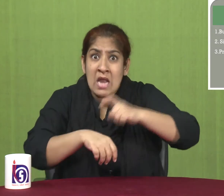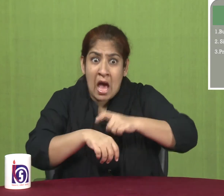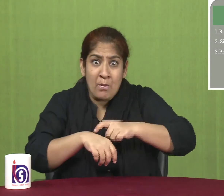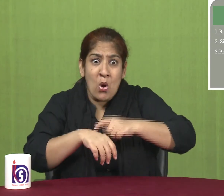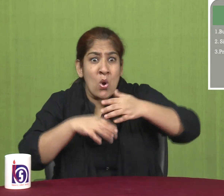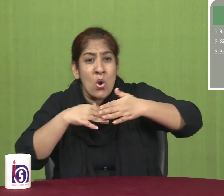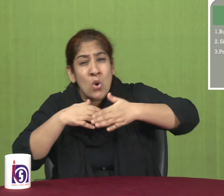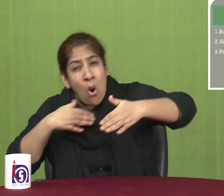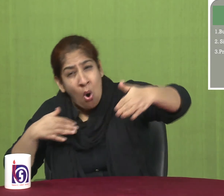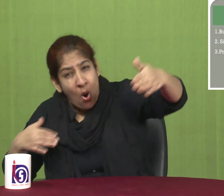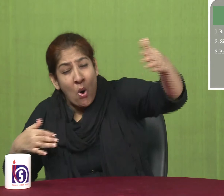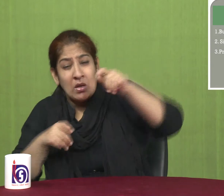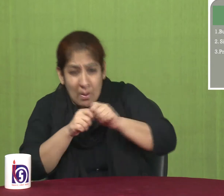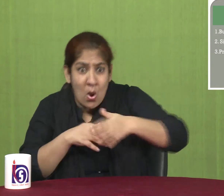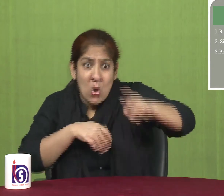production cycle,